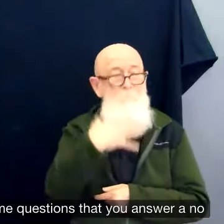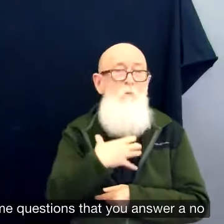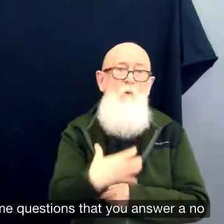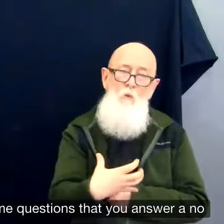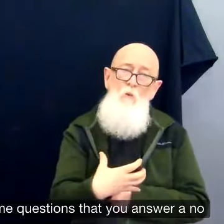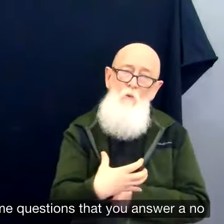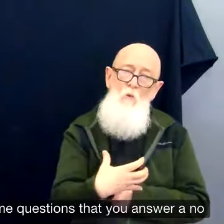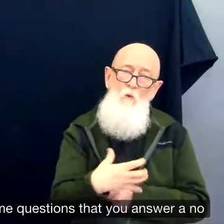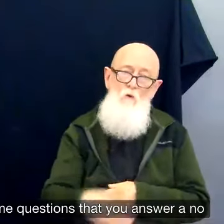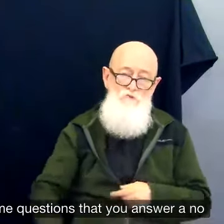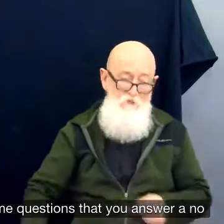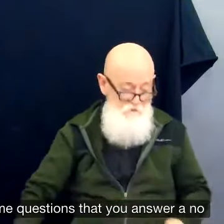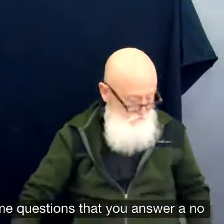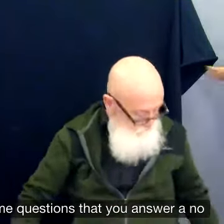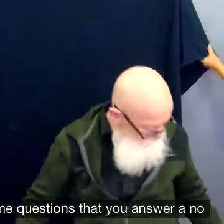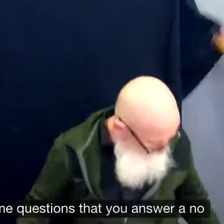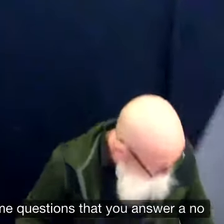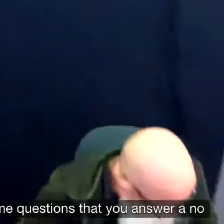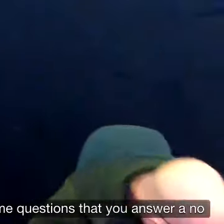aspects.